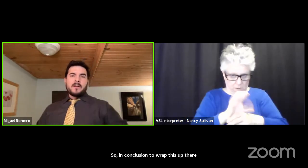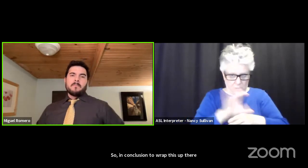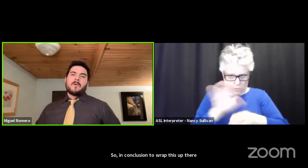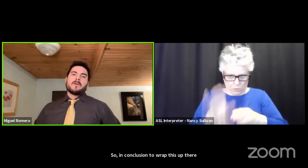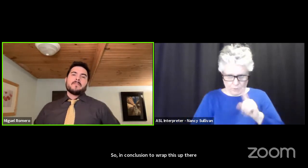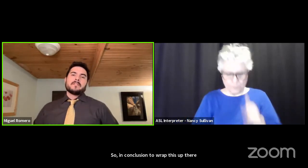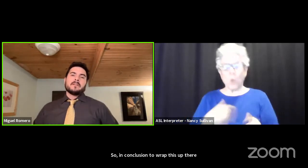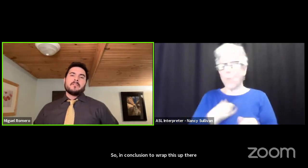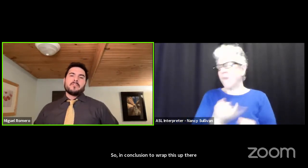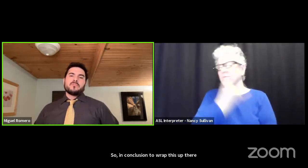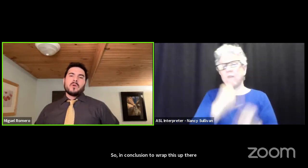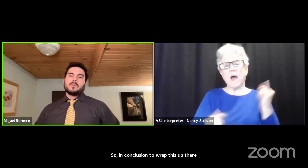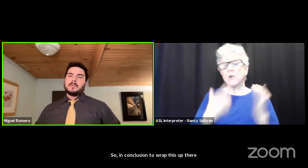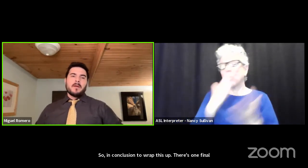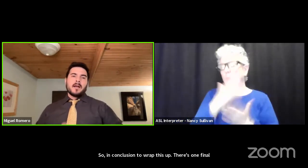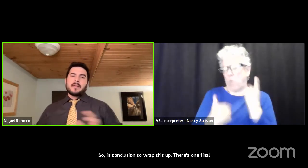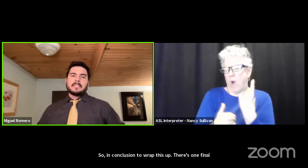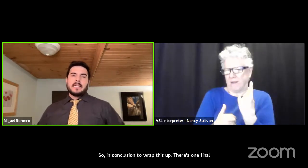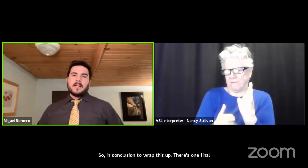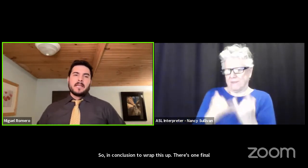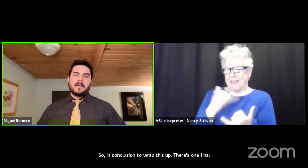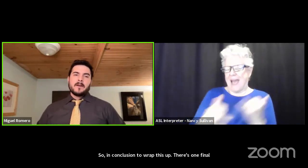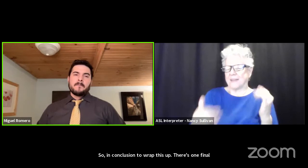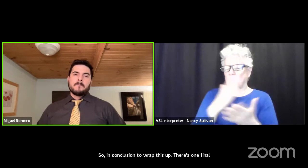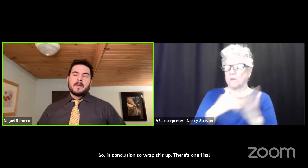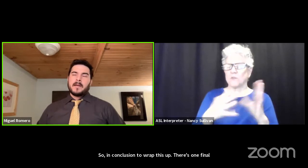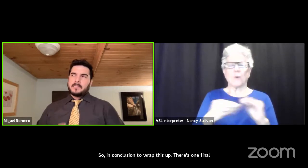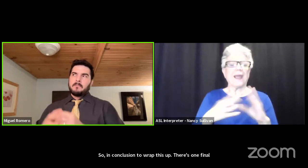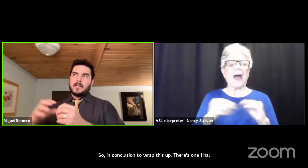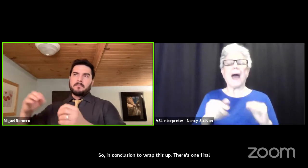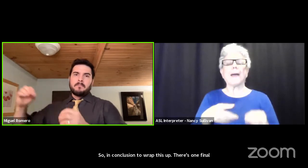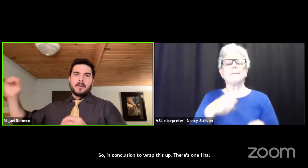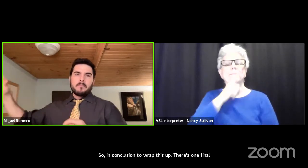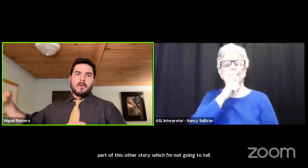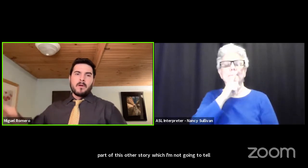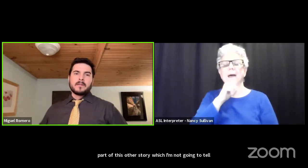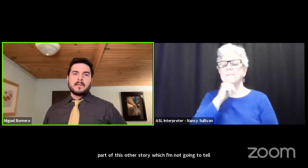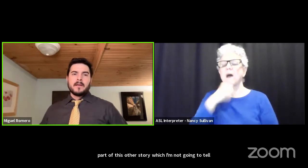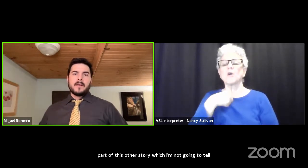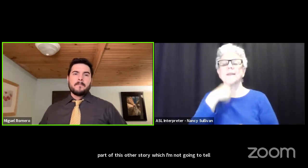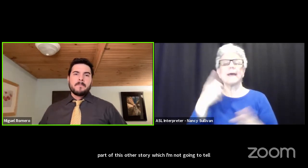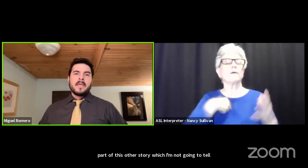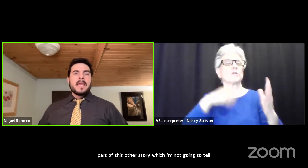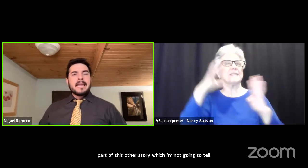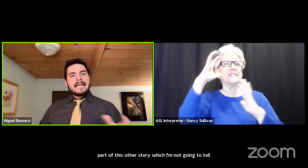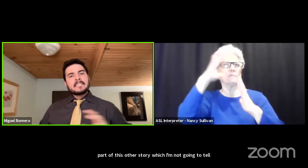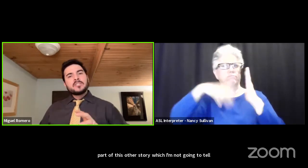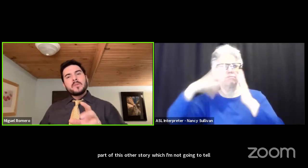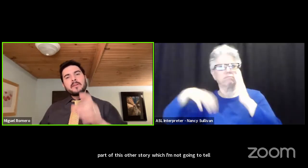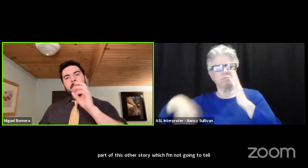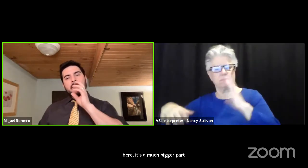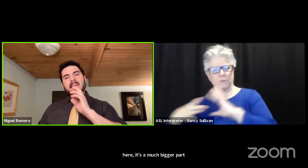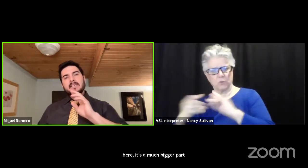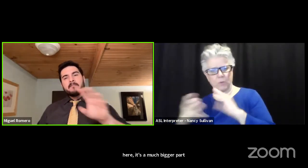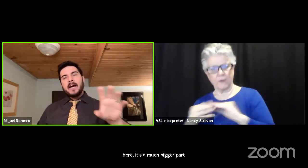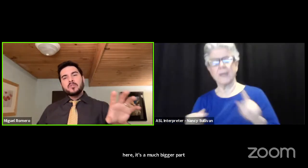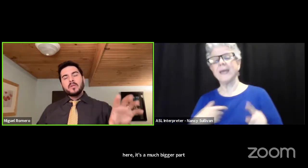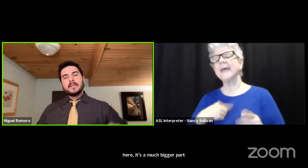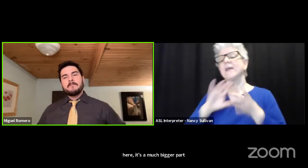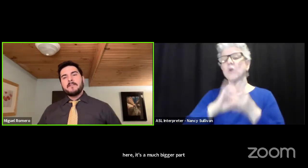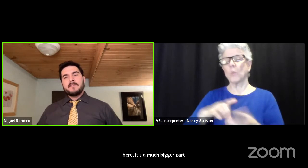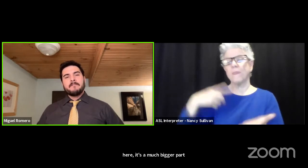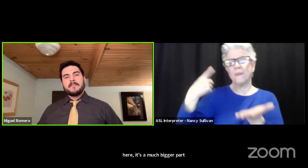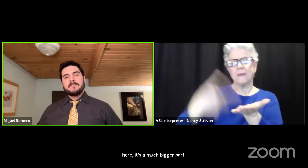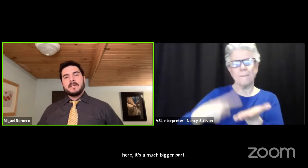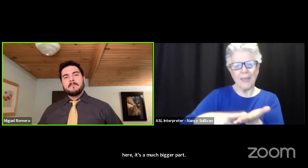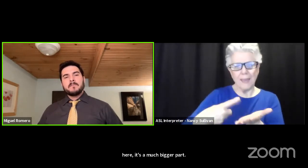one final part of this story which I'm not going to tell here. It's a much bigger part. It has to do with the debate at